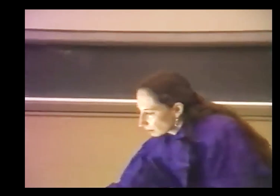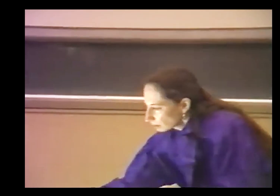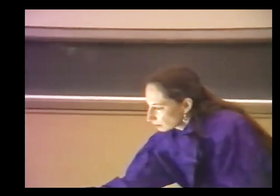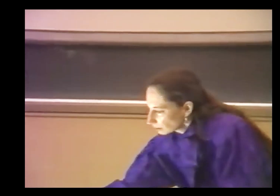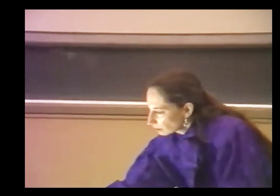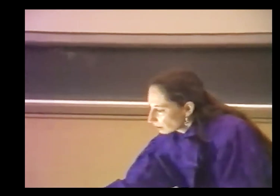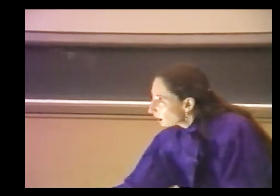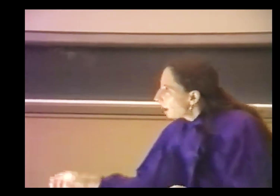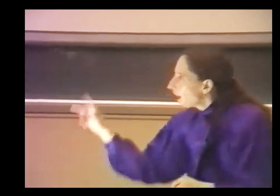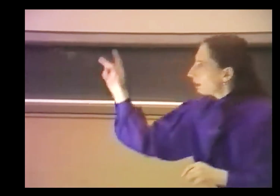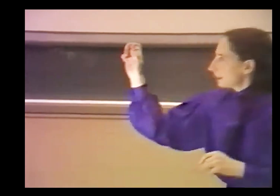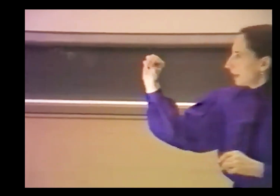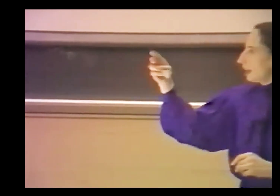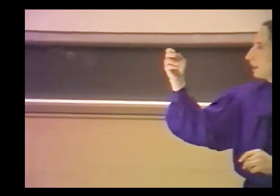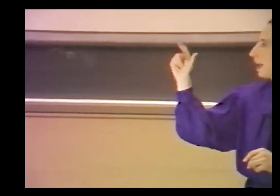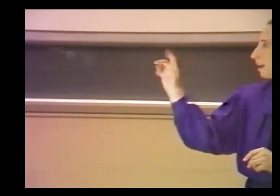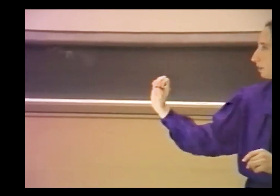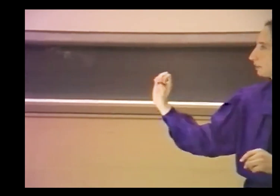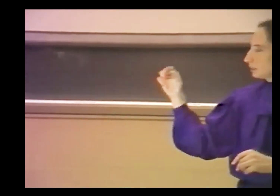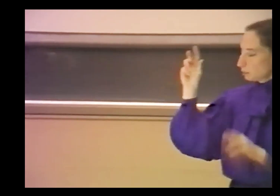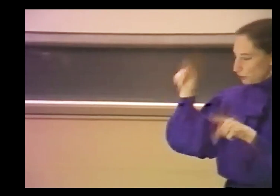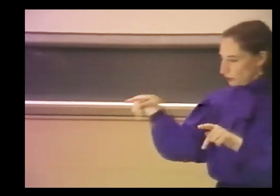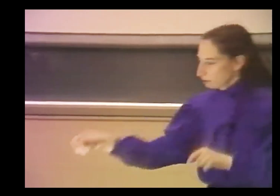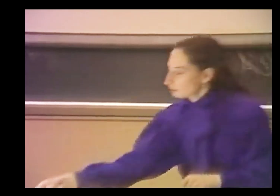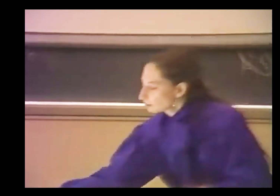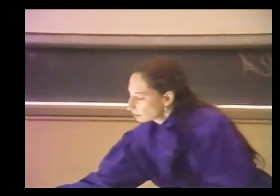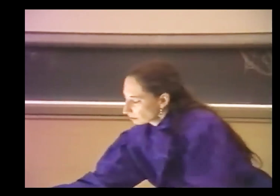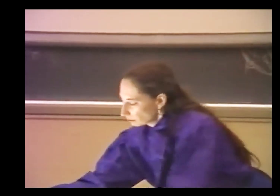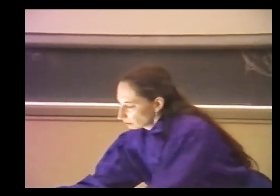What was that from? Ken Hale is the person.